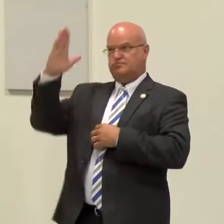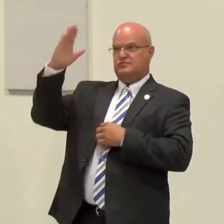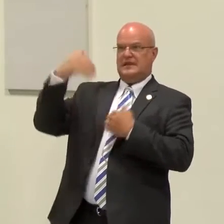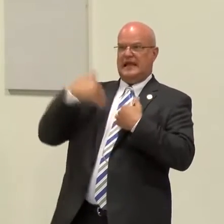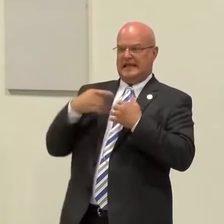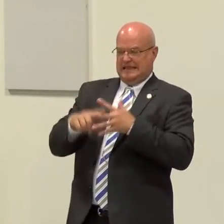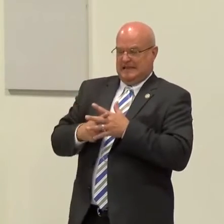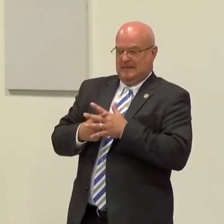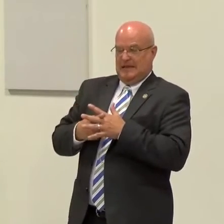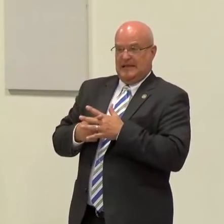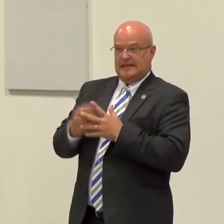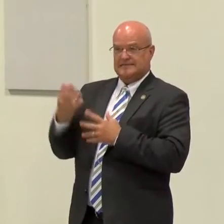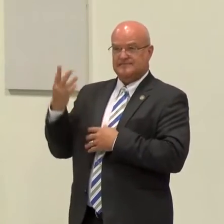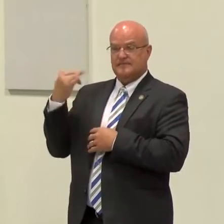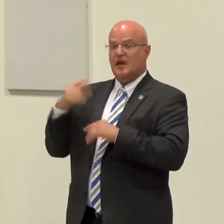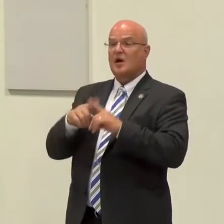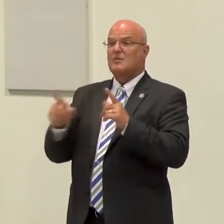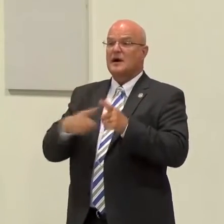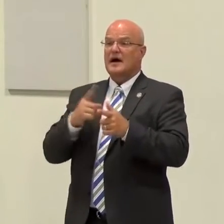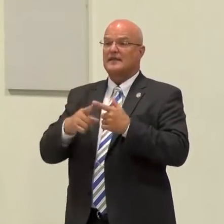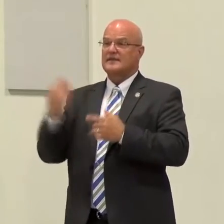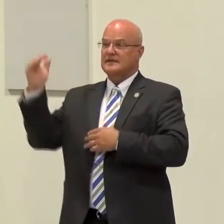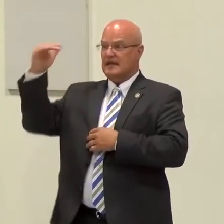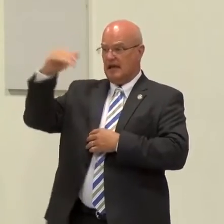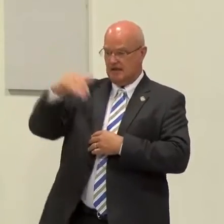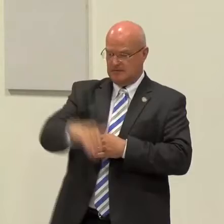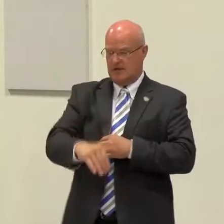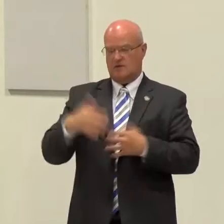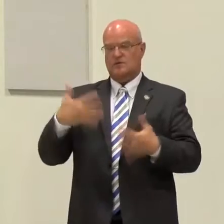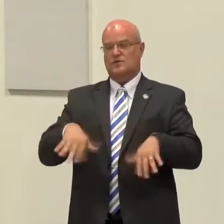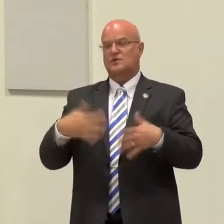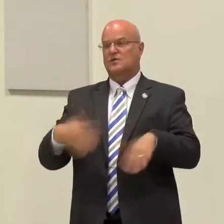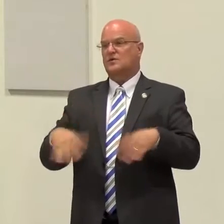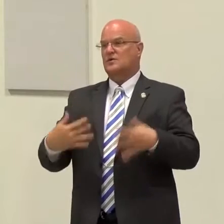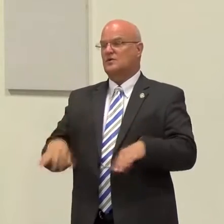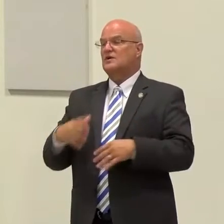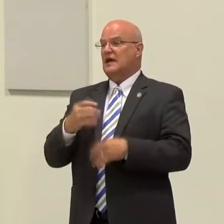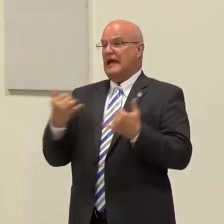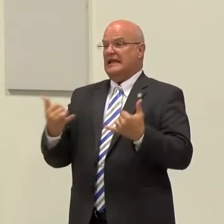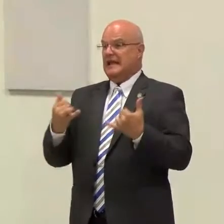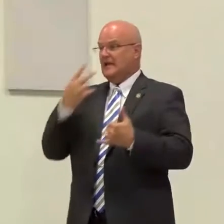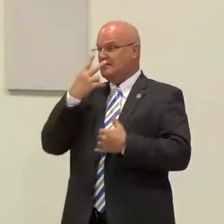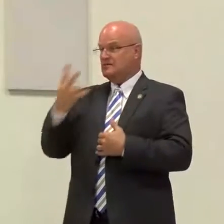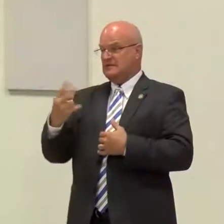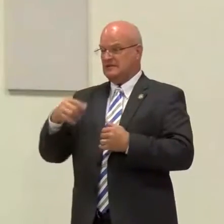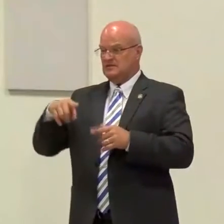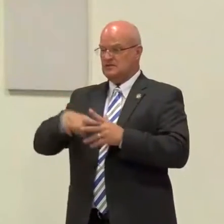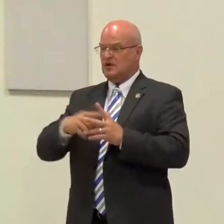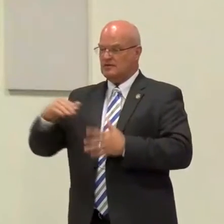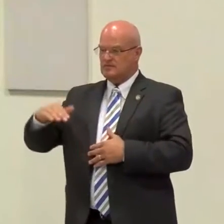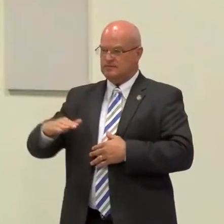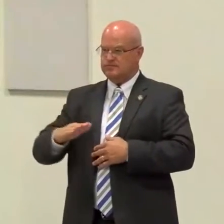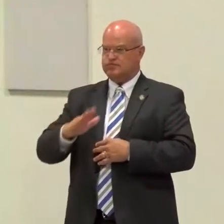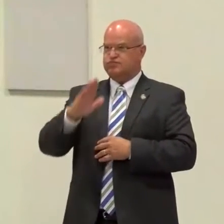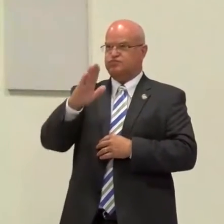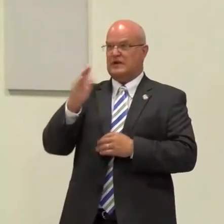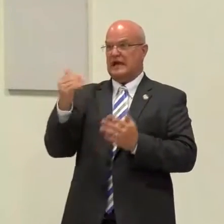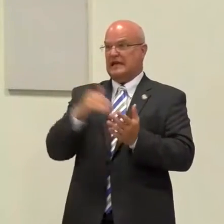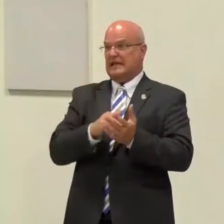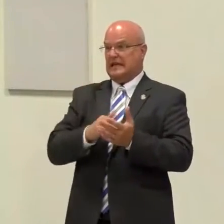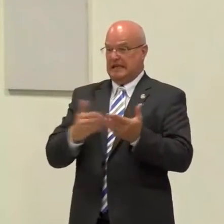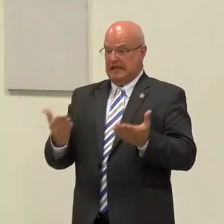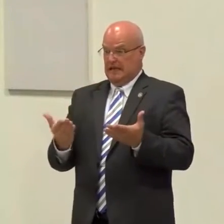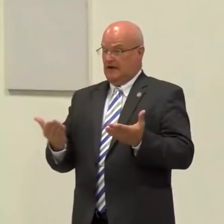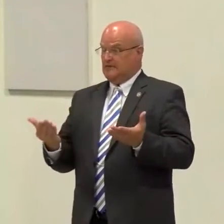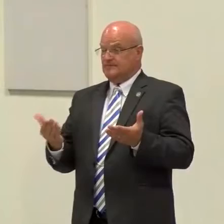peak that they had. But then they came down so dramatically, and now you see it starting to edge up again. And